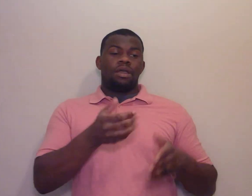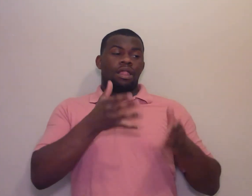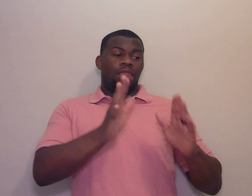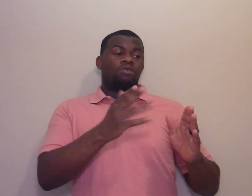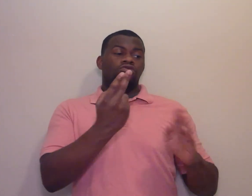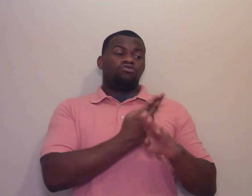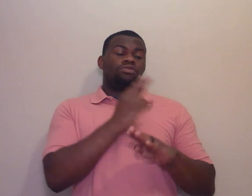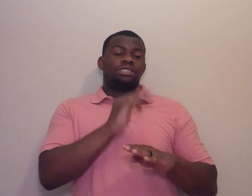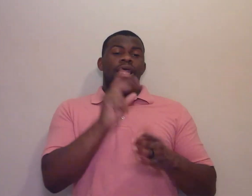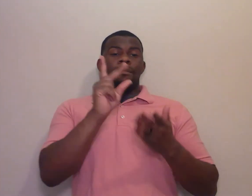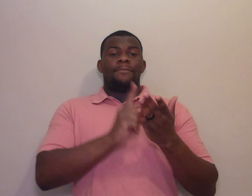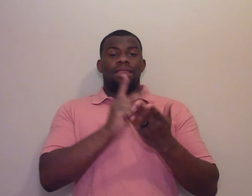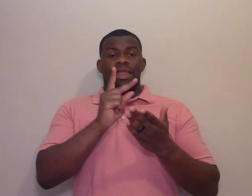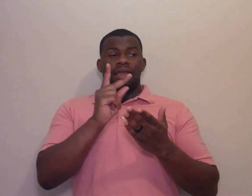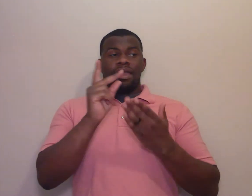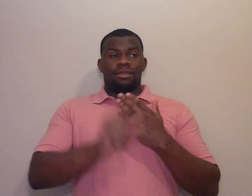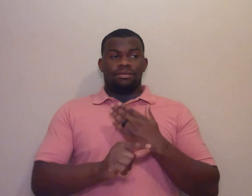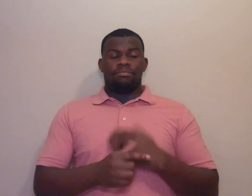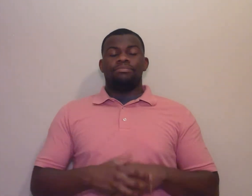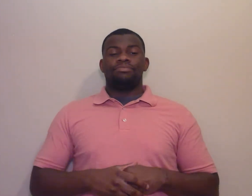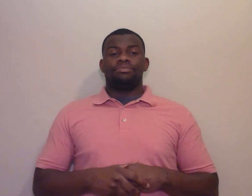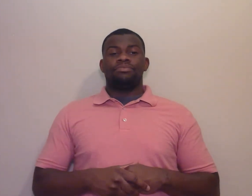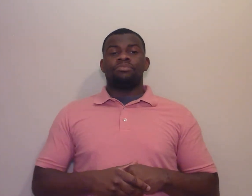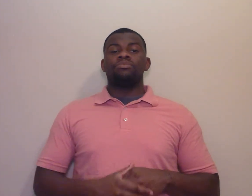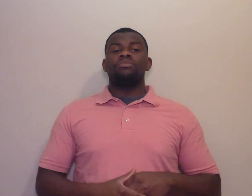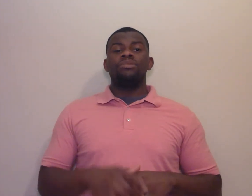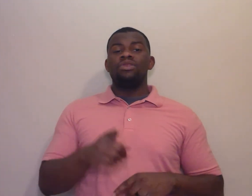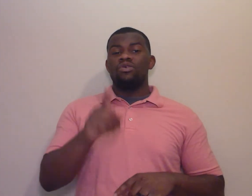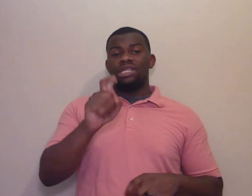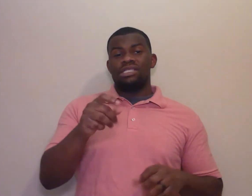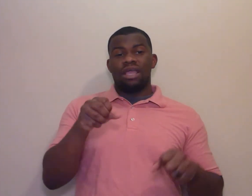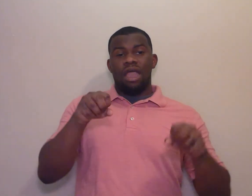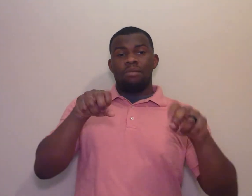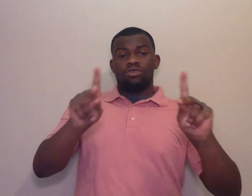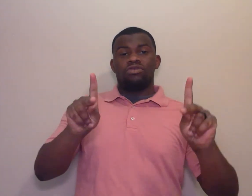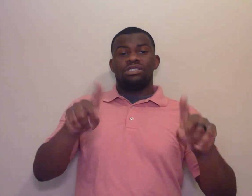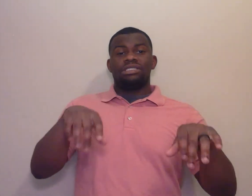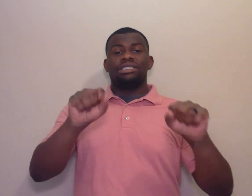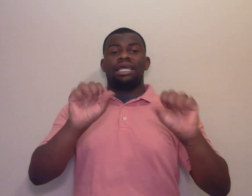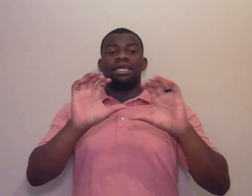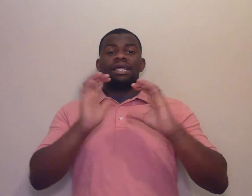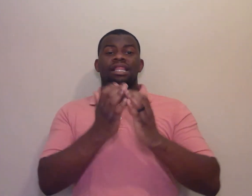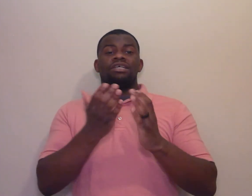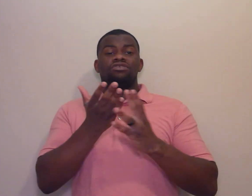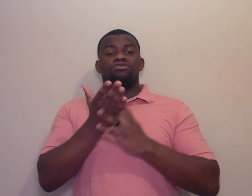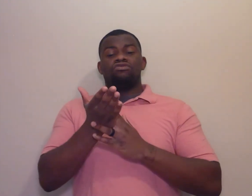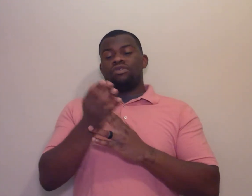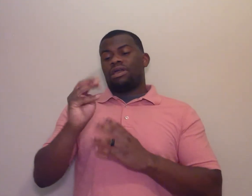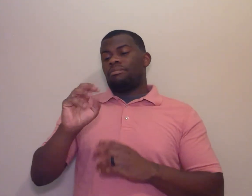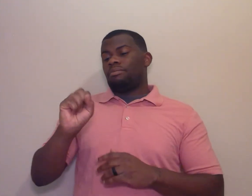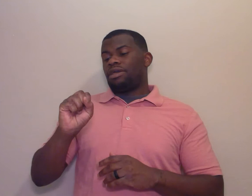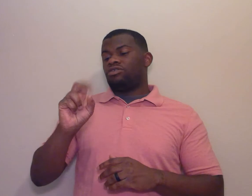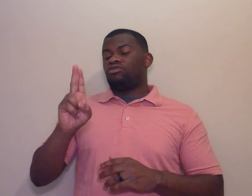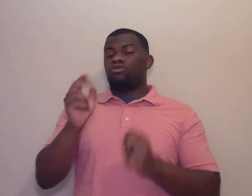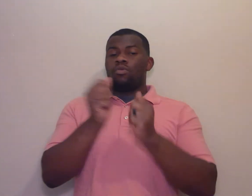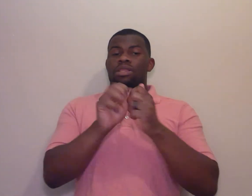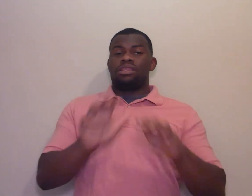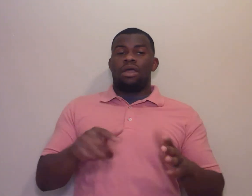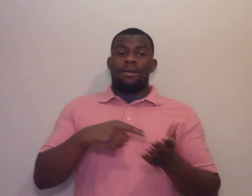NMSU offers employees the opportunity to take classes through NMSU without having to pay for tuition. Eligible employees can take